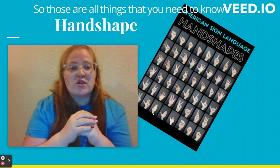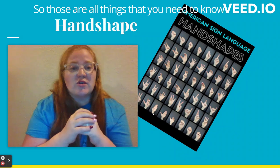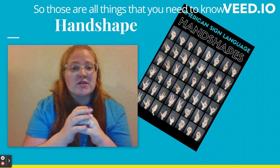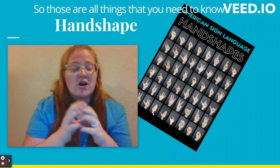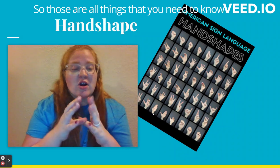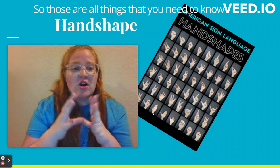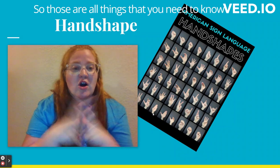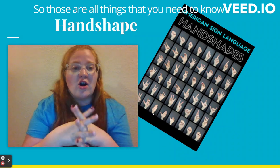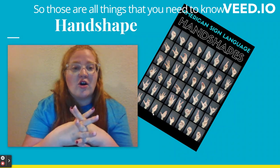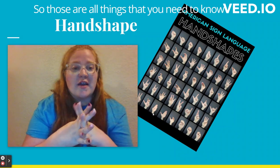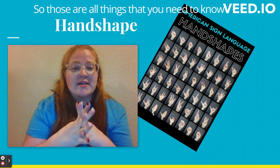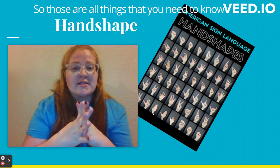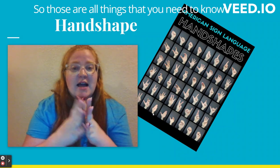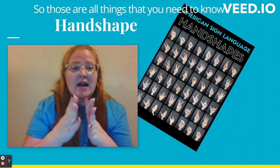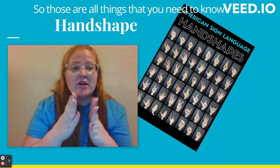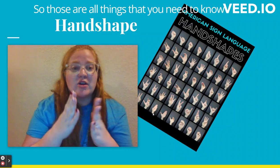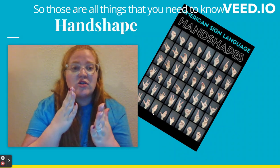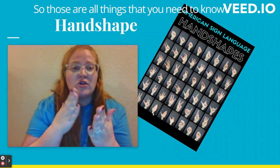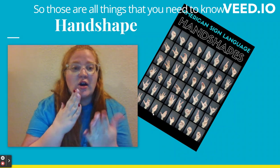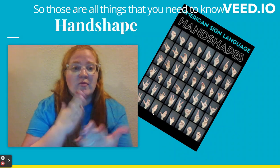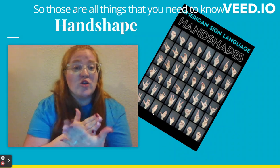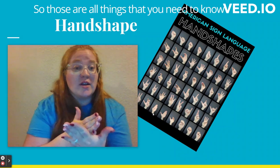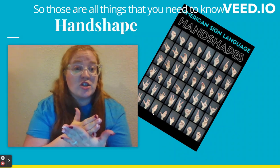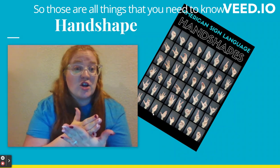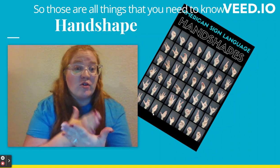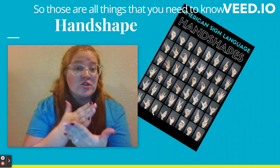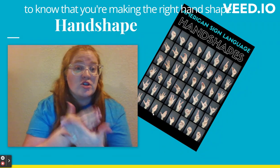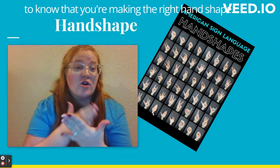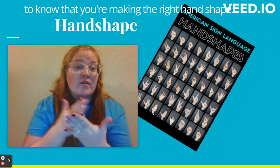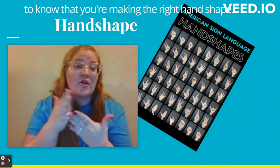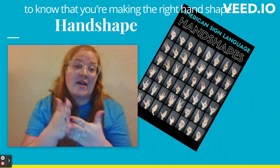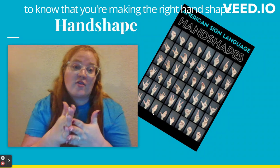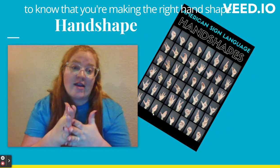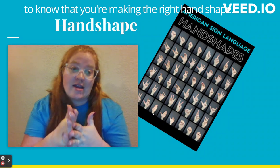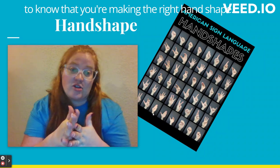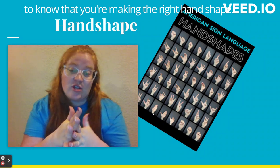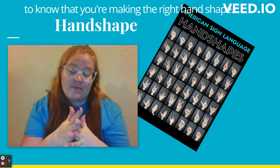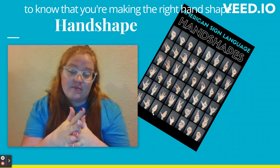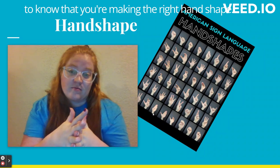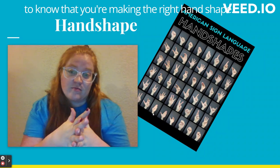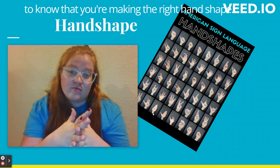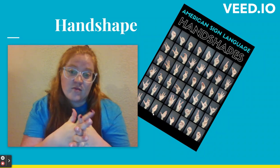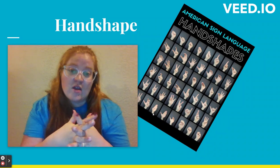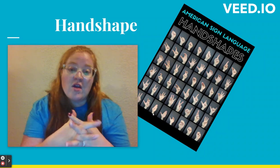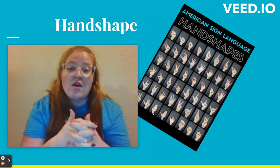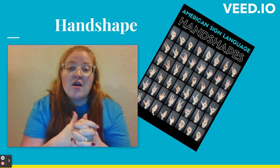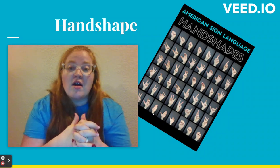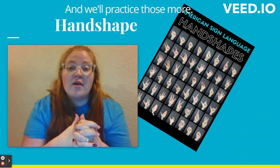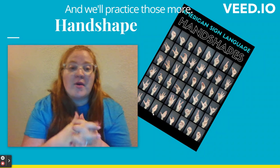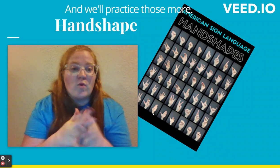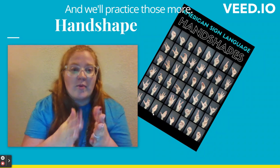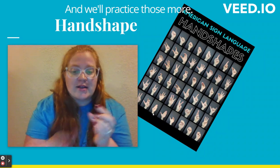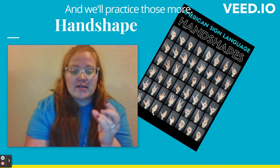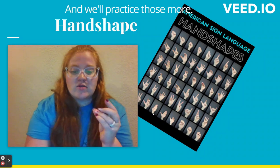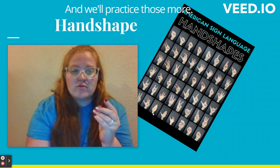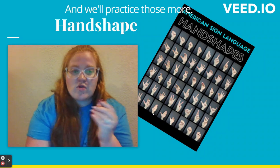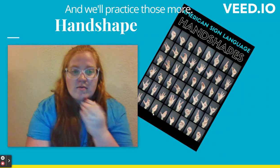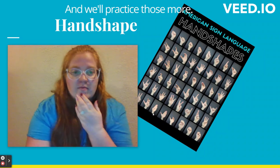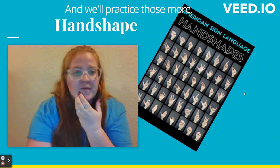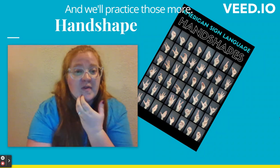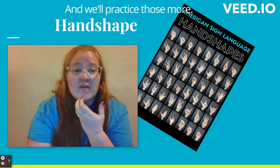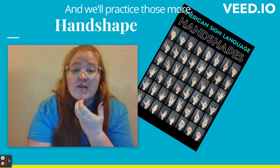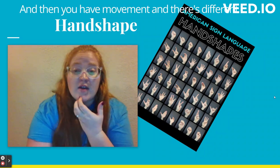So those are all things that you need to know that you're making the right hand shape. And we'll practice those